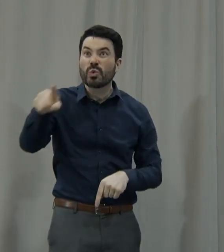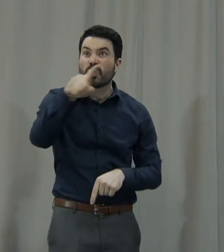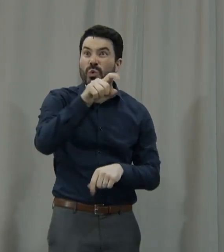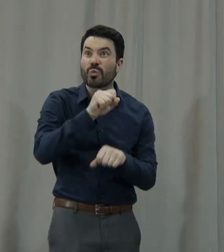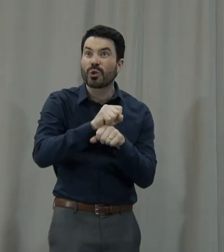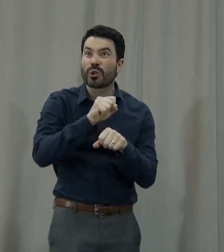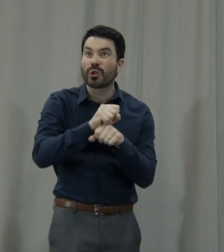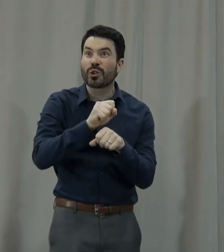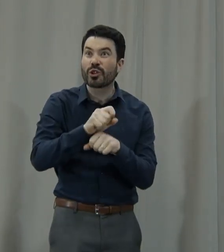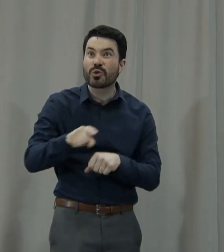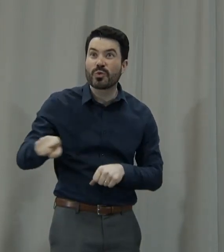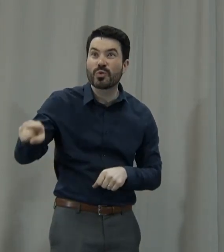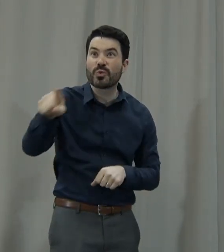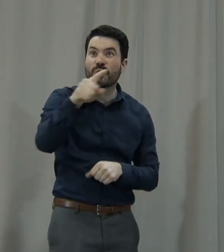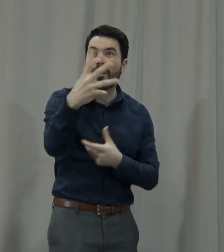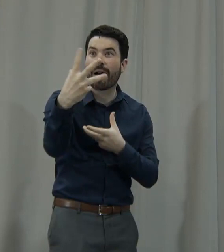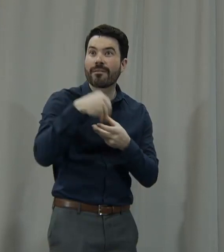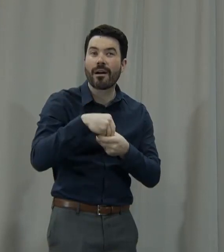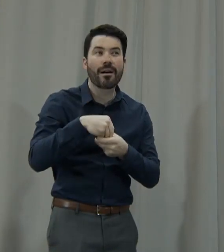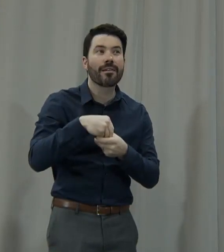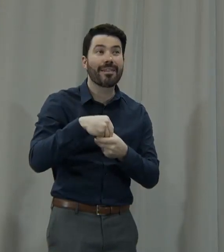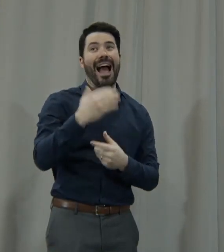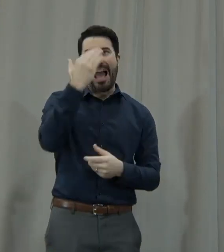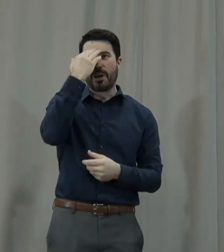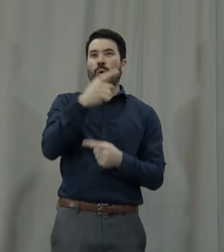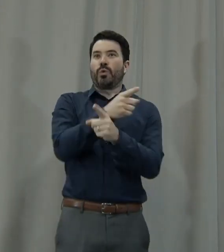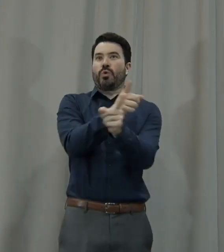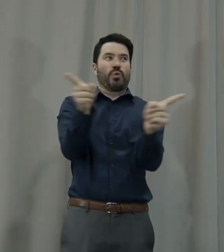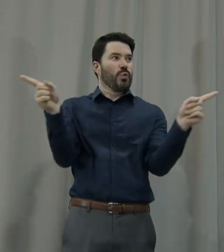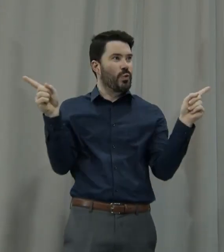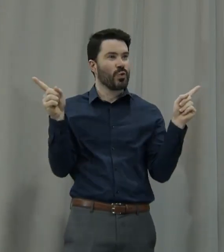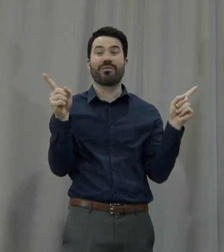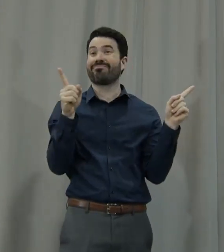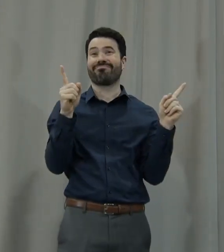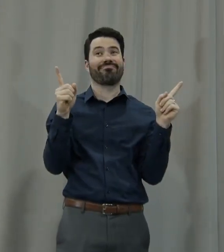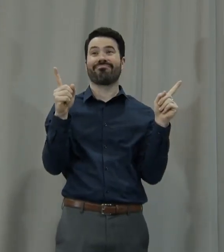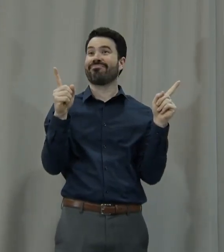are equally committed to and probably equally